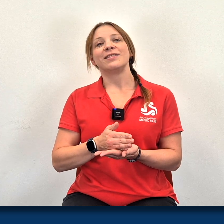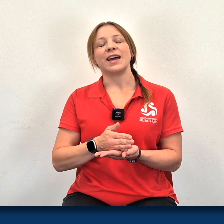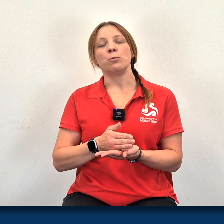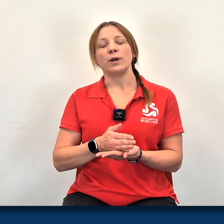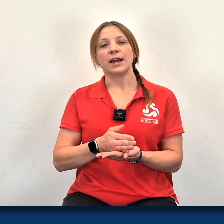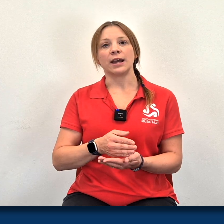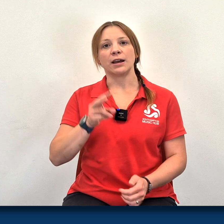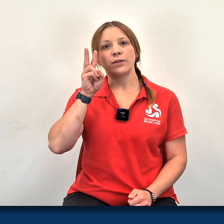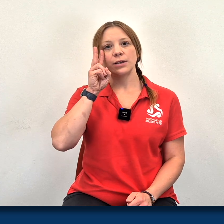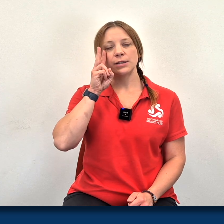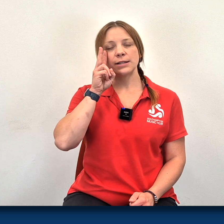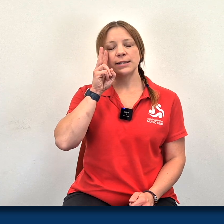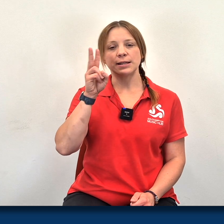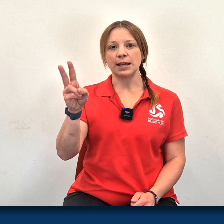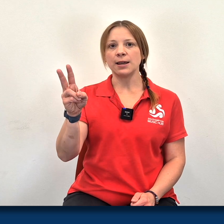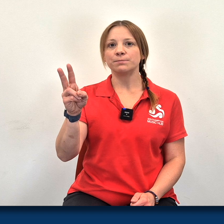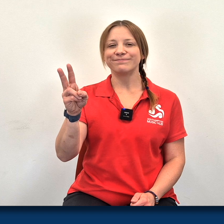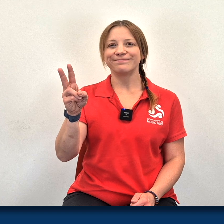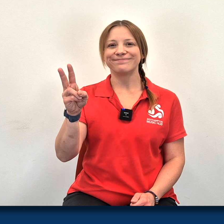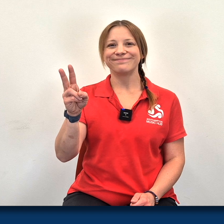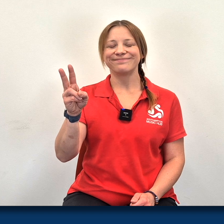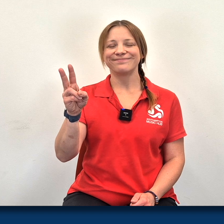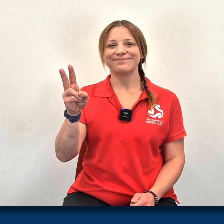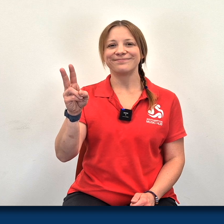Then we have C.